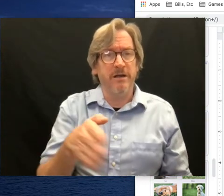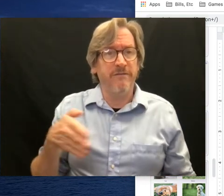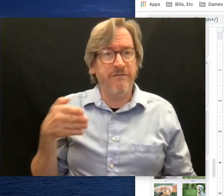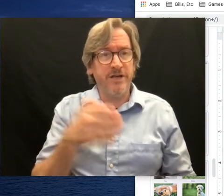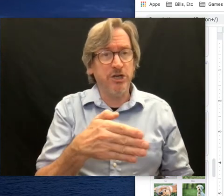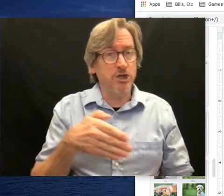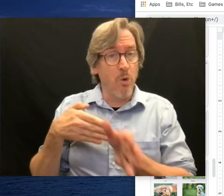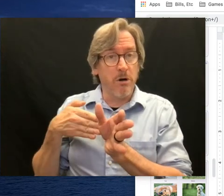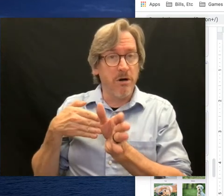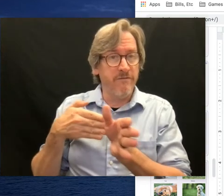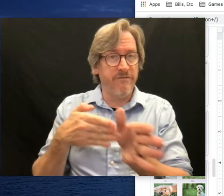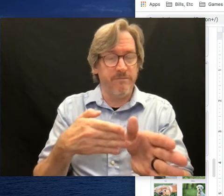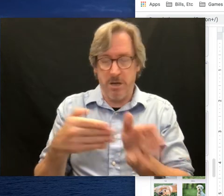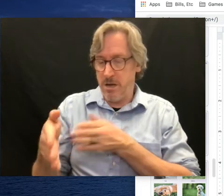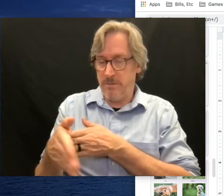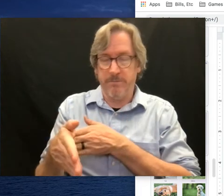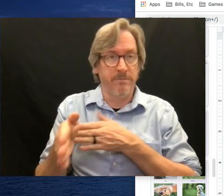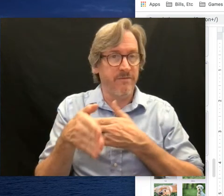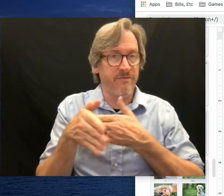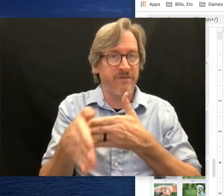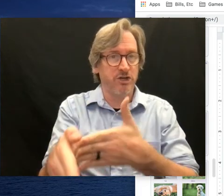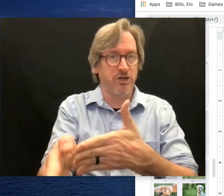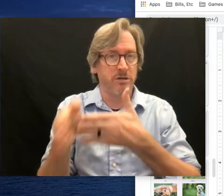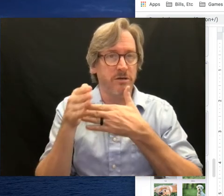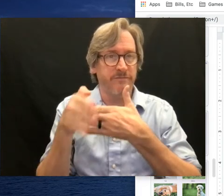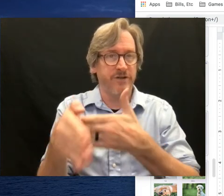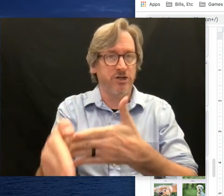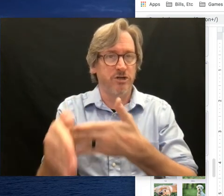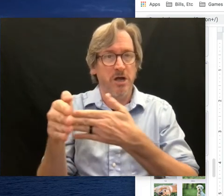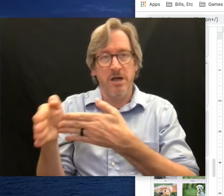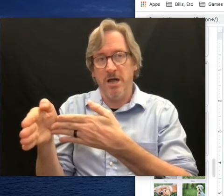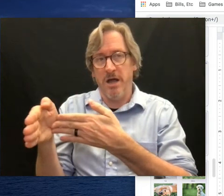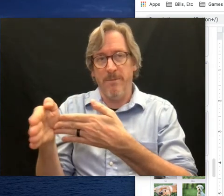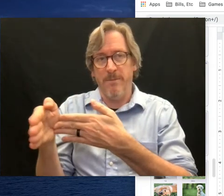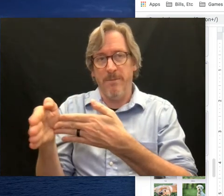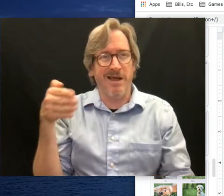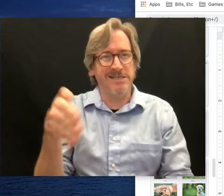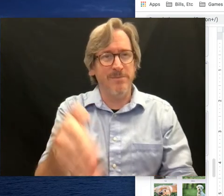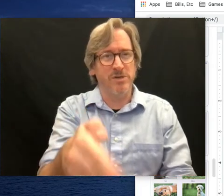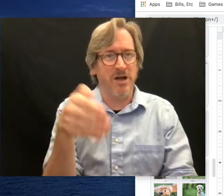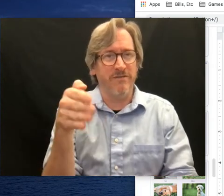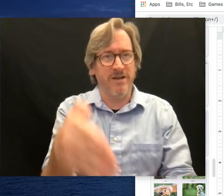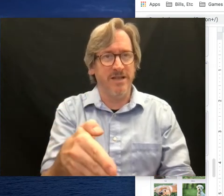generic. Fish or fish.